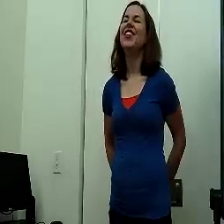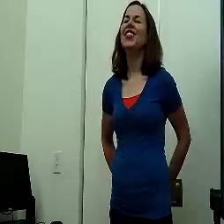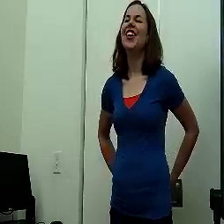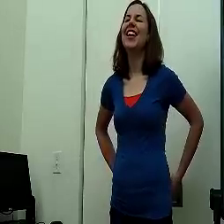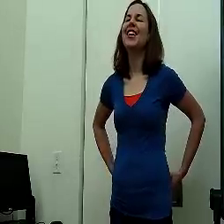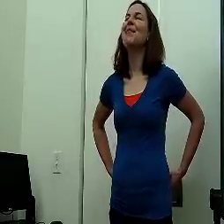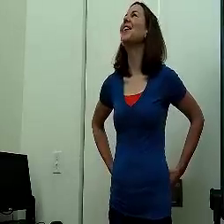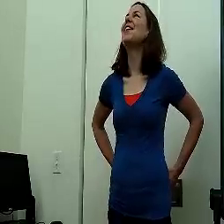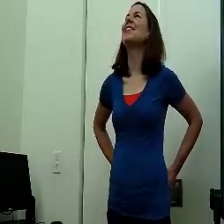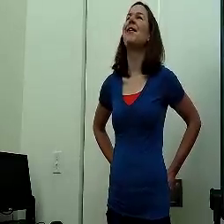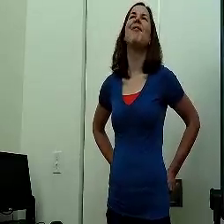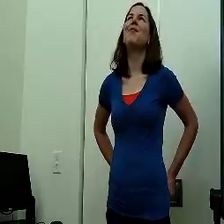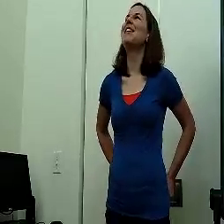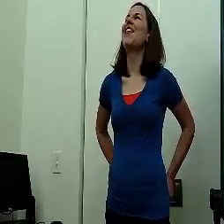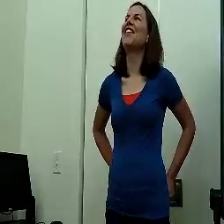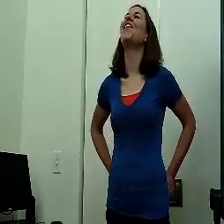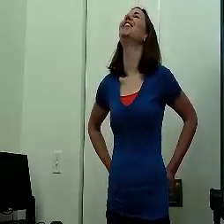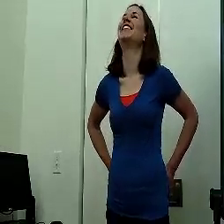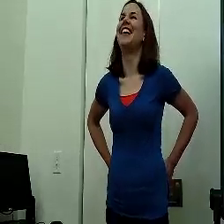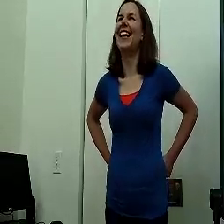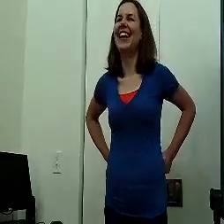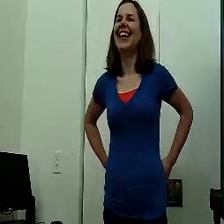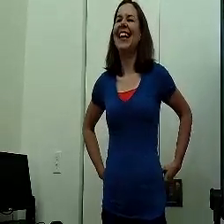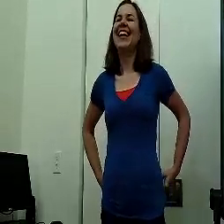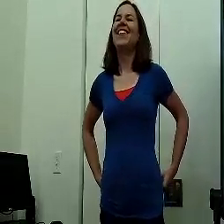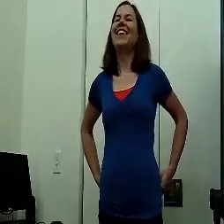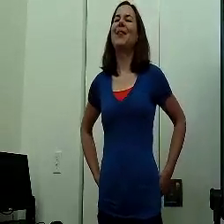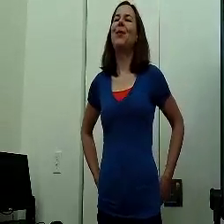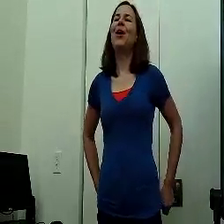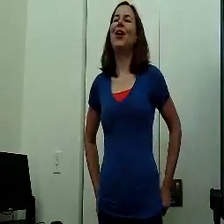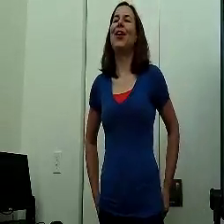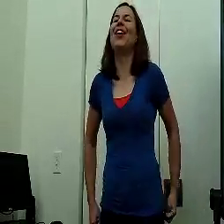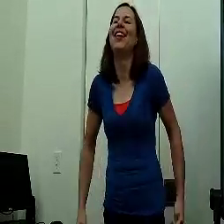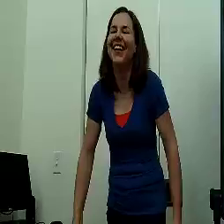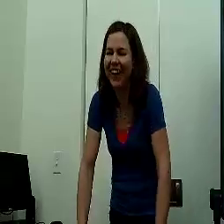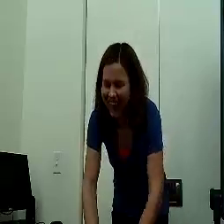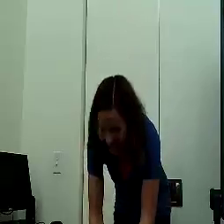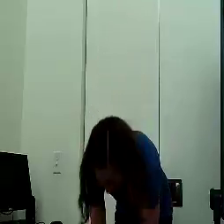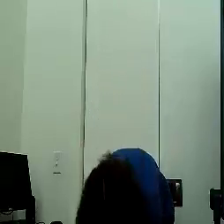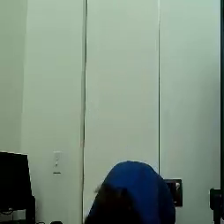You're trying to communicate with someone from another culture. This word.